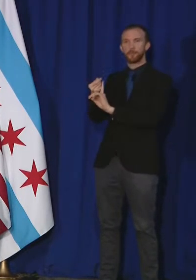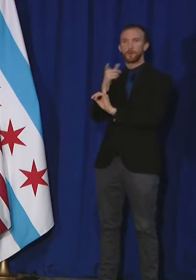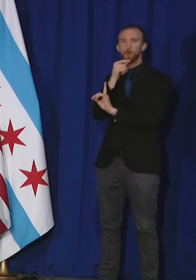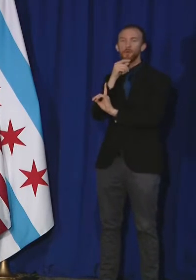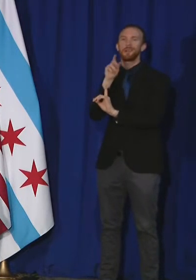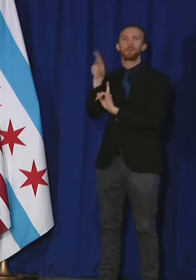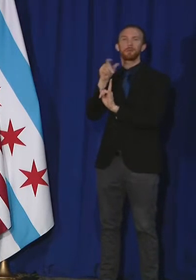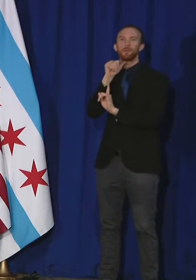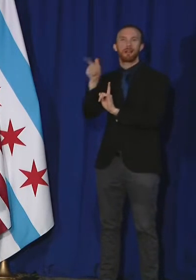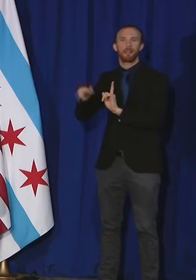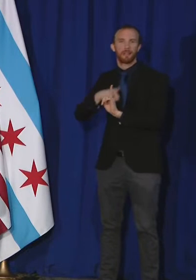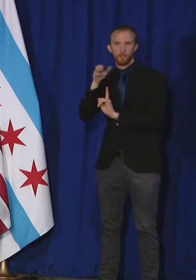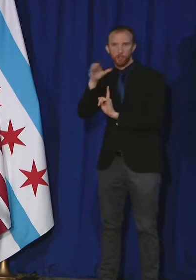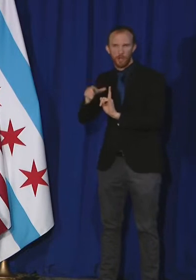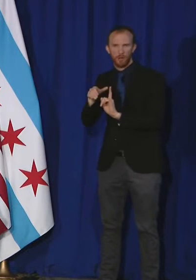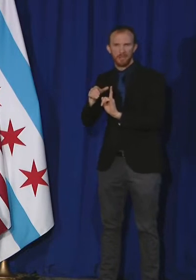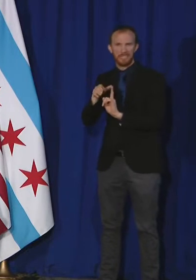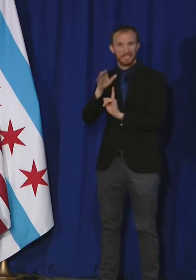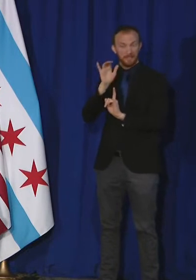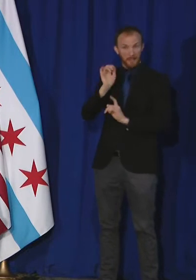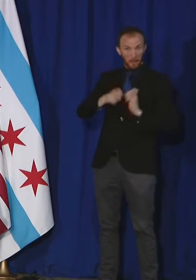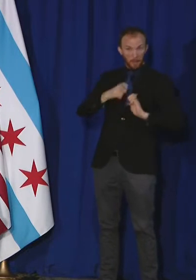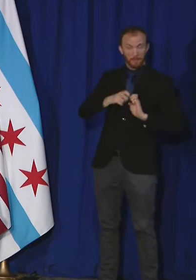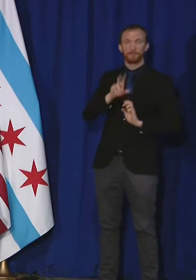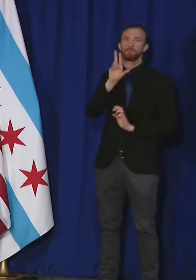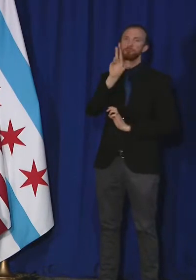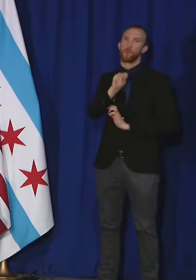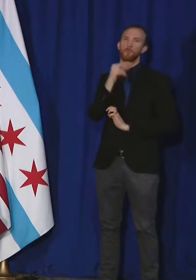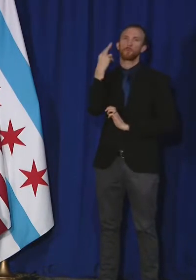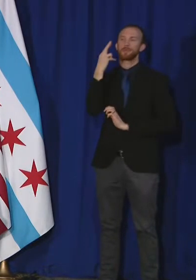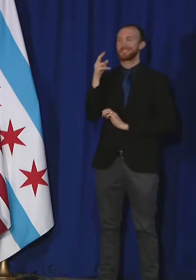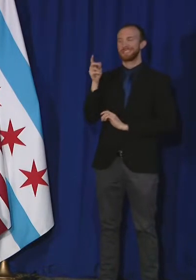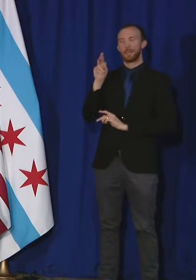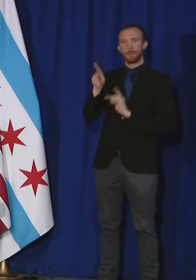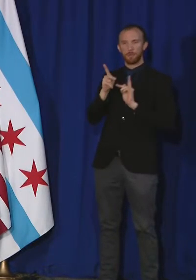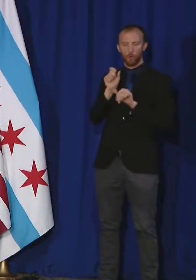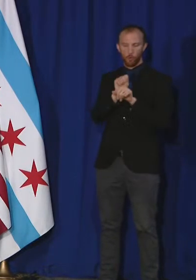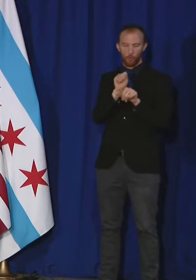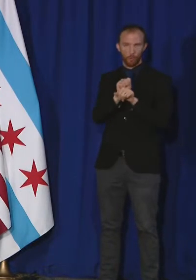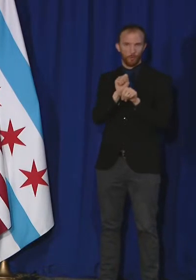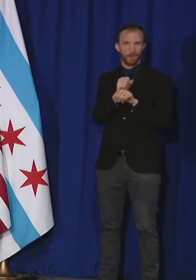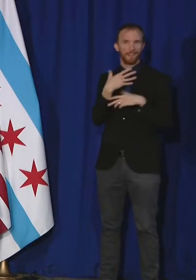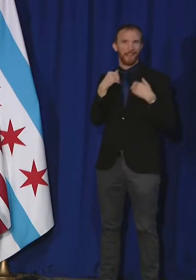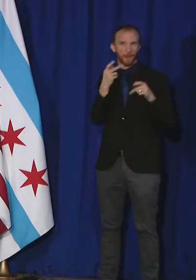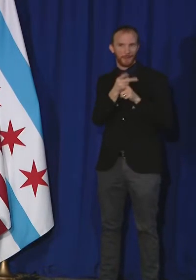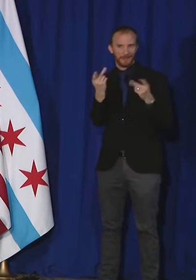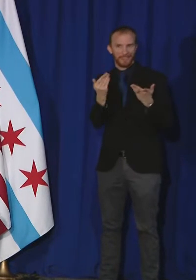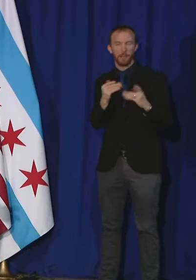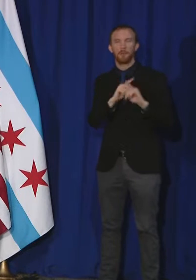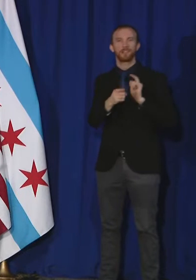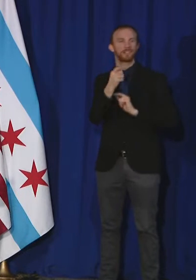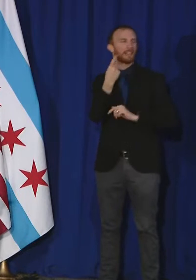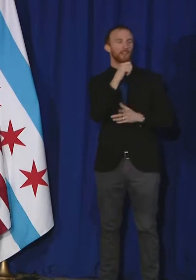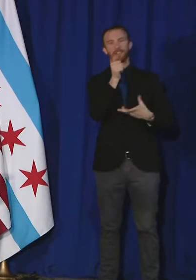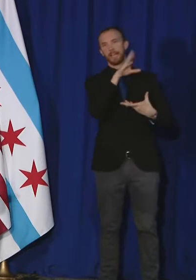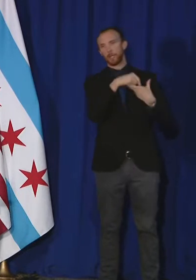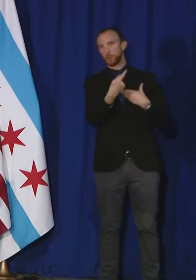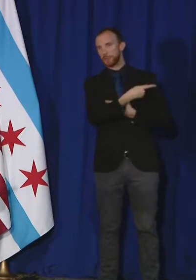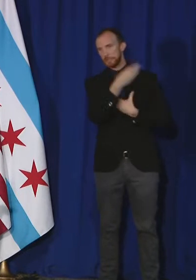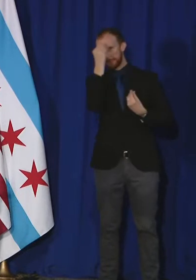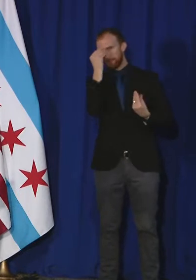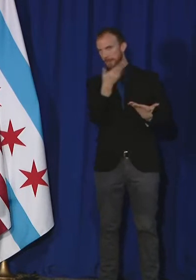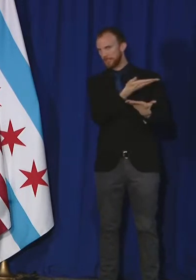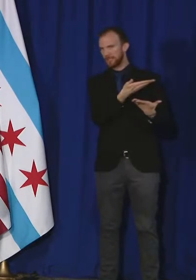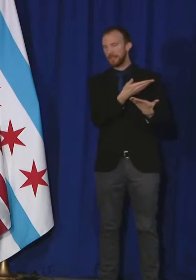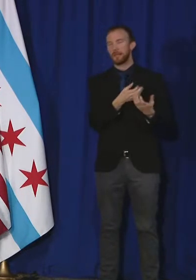not a problem because these are people who work in our healthcare facilities here, but they don't show up in the Chicago data. And we're getting a lot of questions